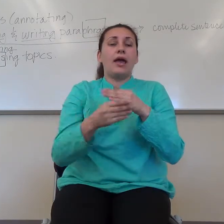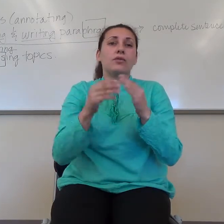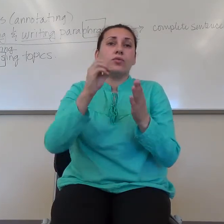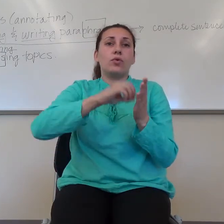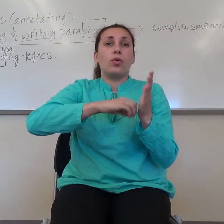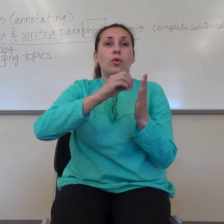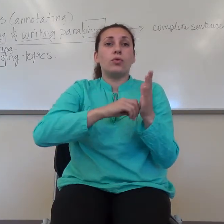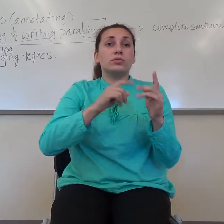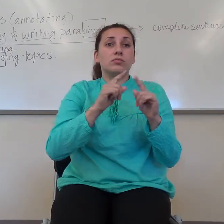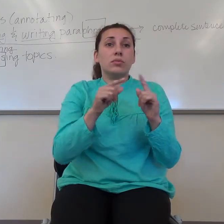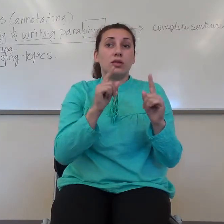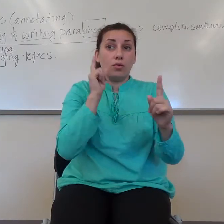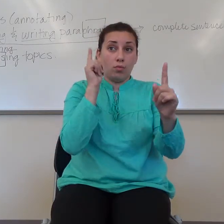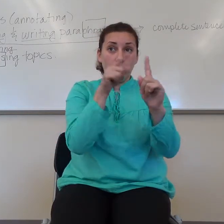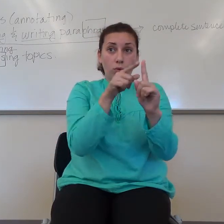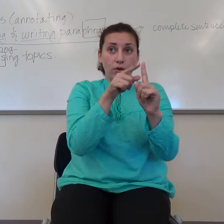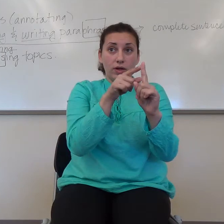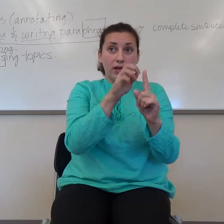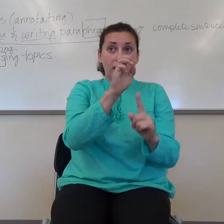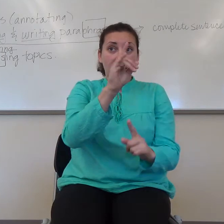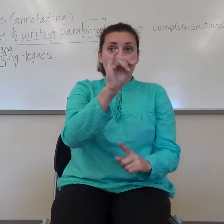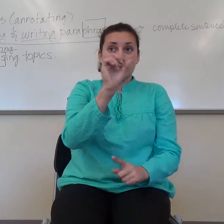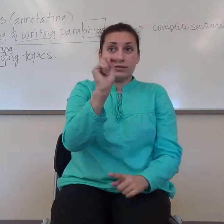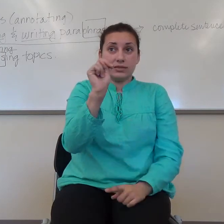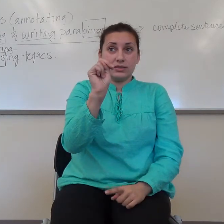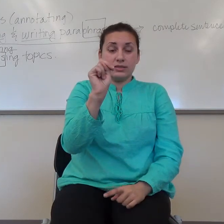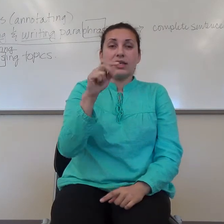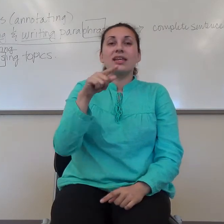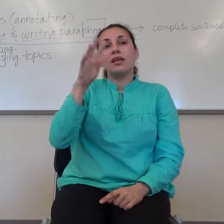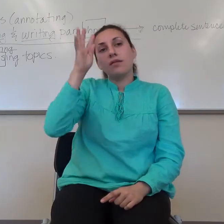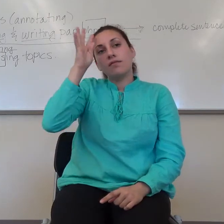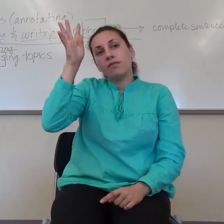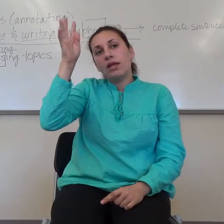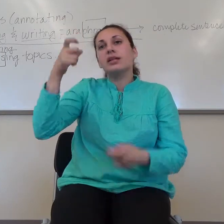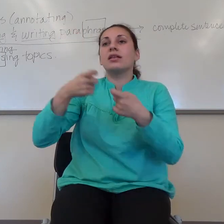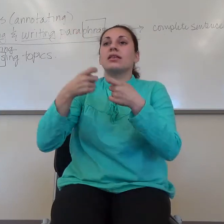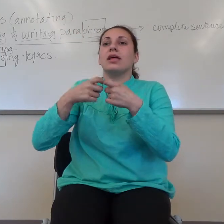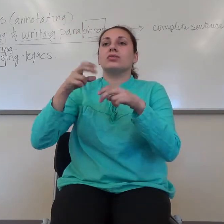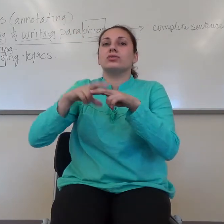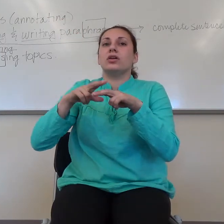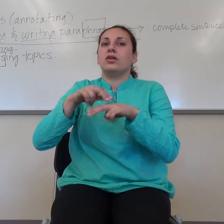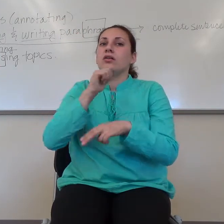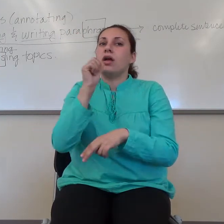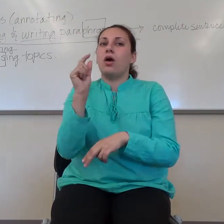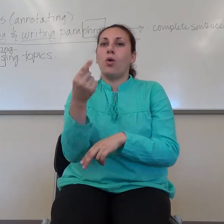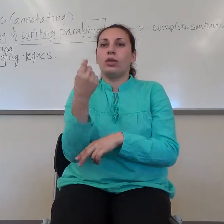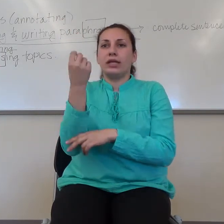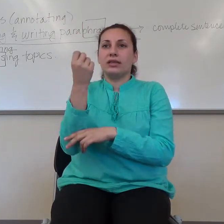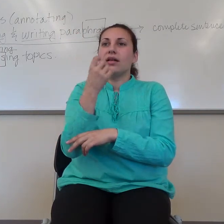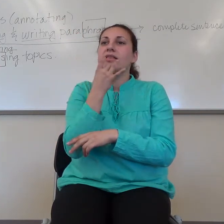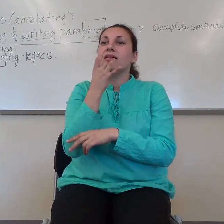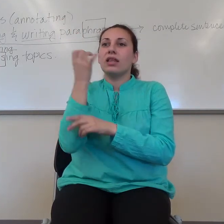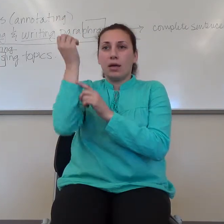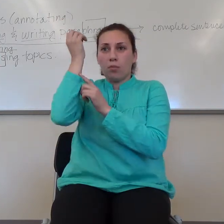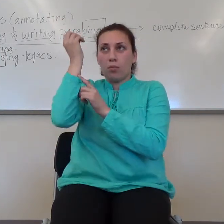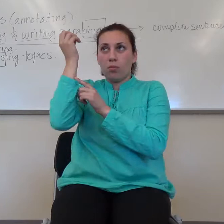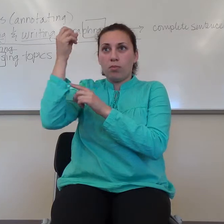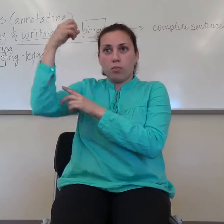is that Edison invented the electric chair, not just the light bulb. So you can always still do that.